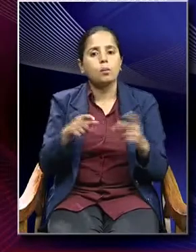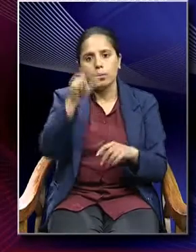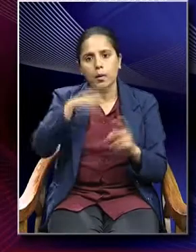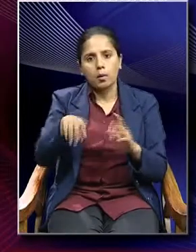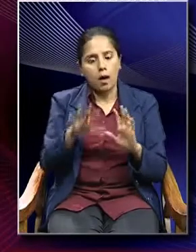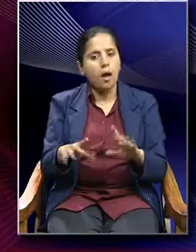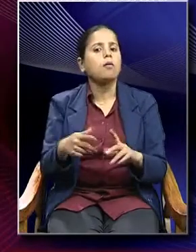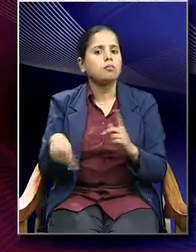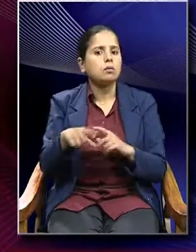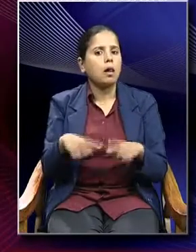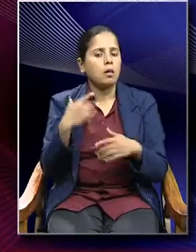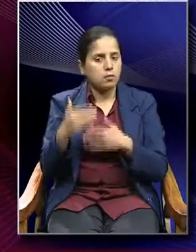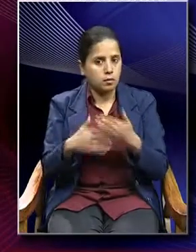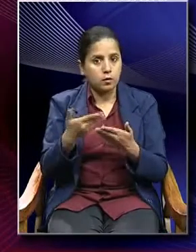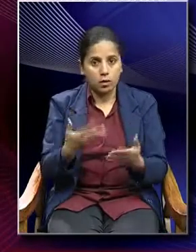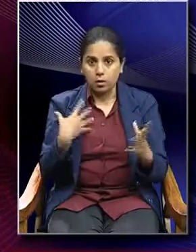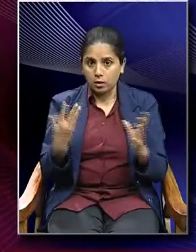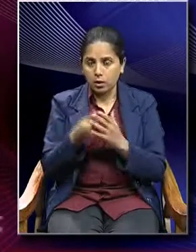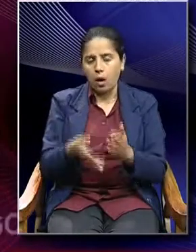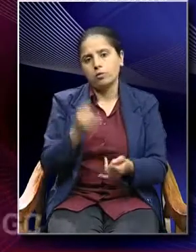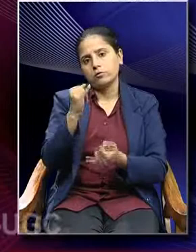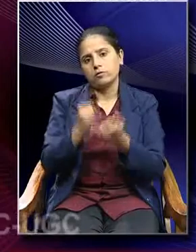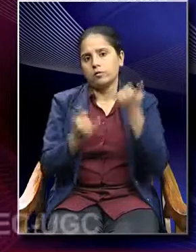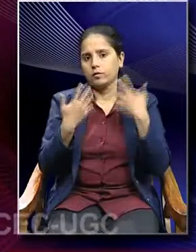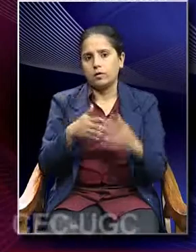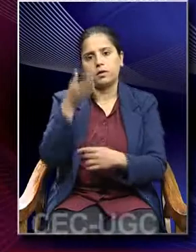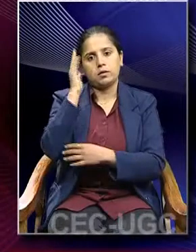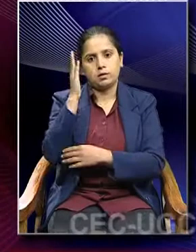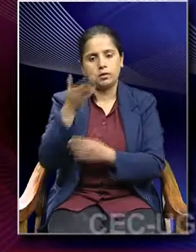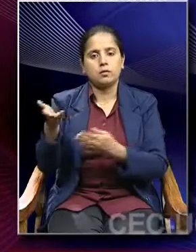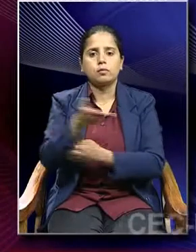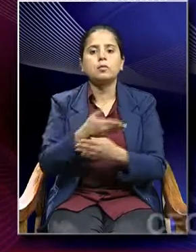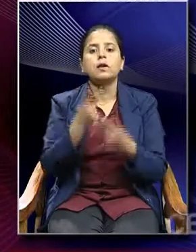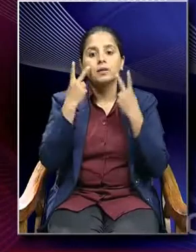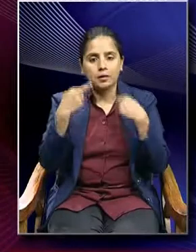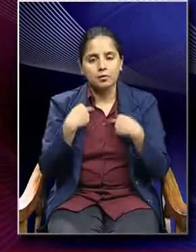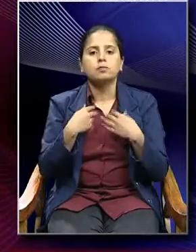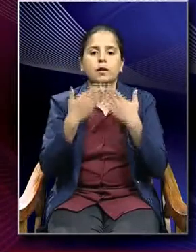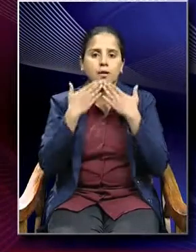live it. With this, I come to an end of today's lecture. Thank you.